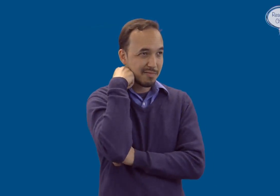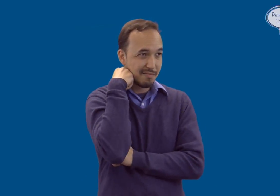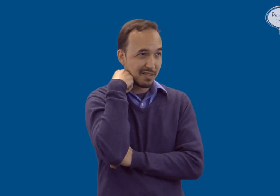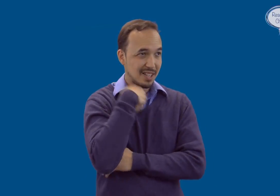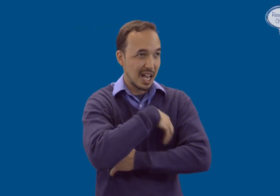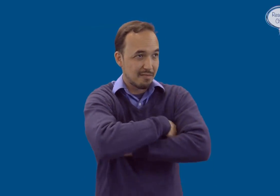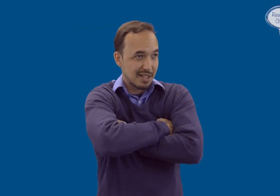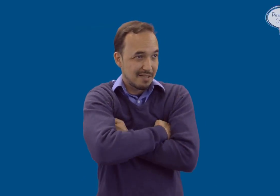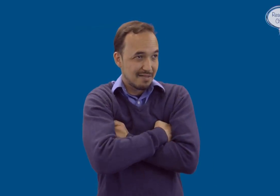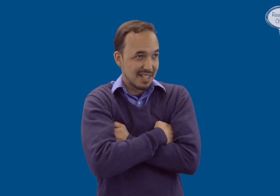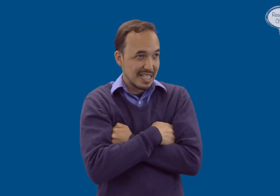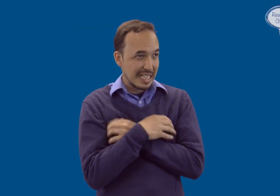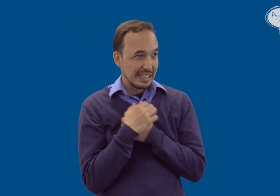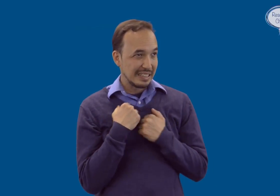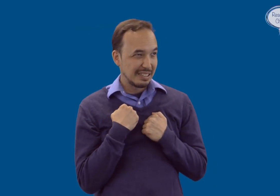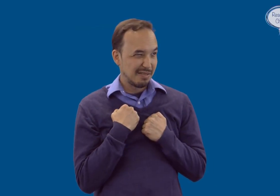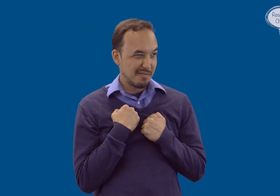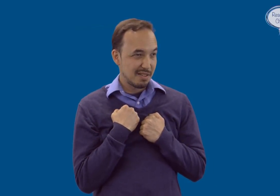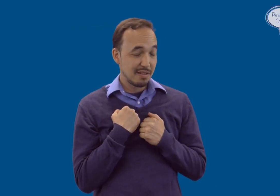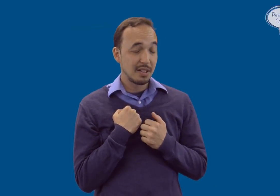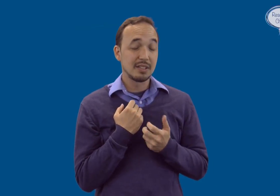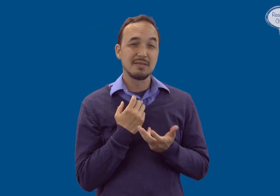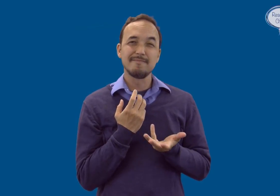are often taking steps to restrict their use of gesture.